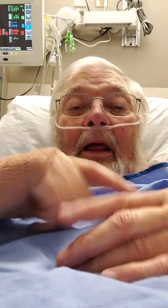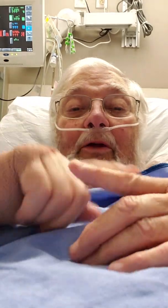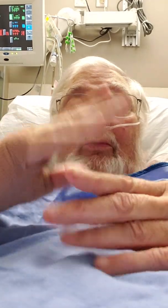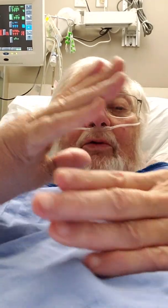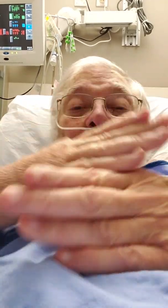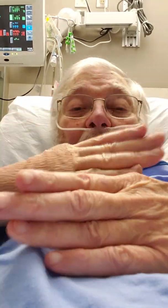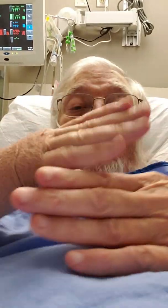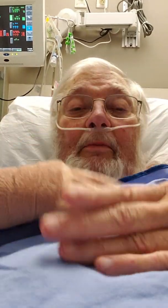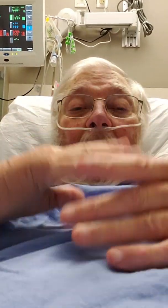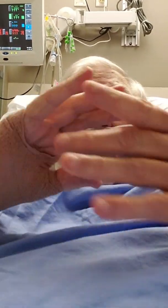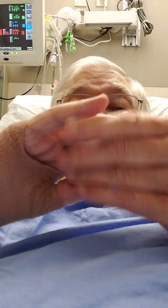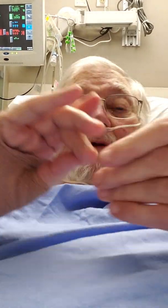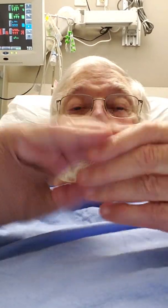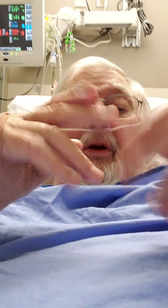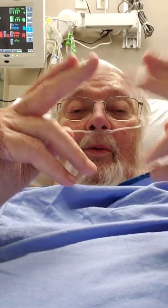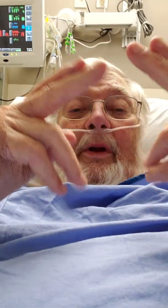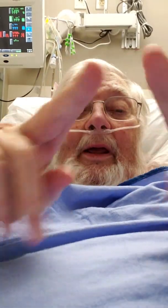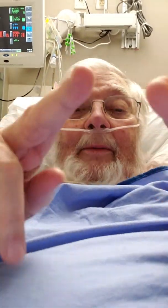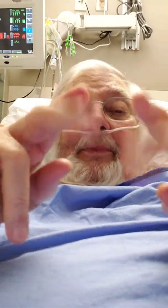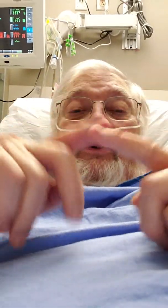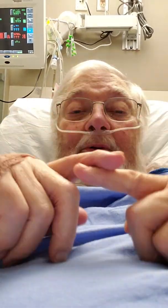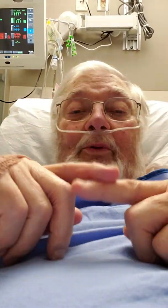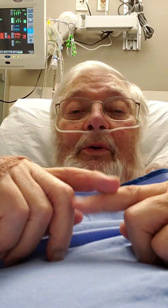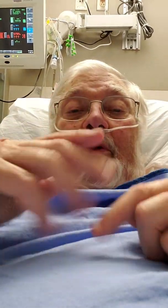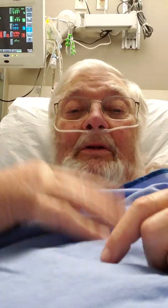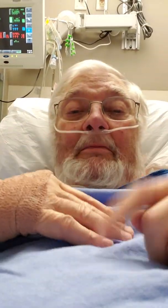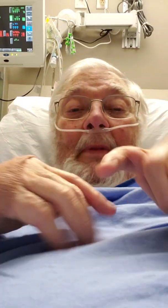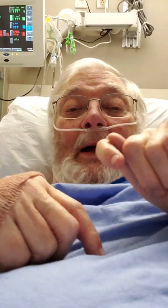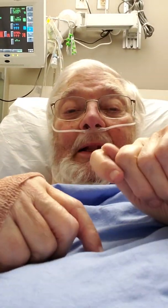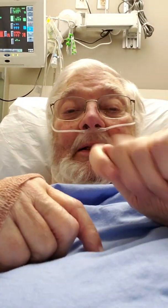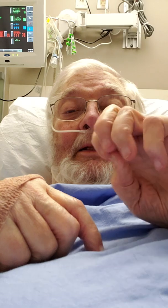Like to share my story, what happened. My